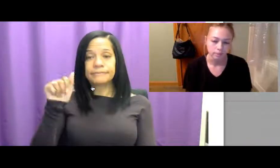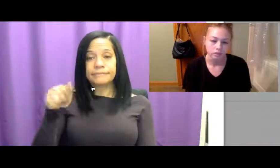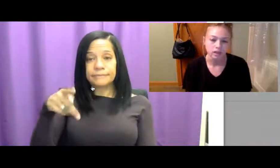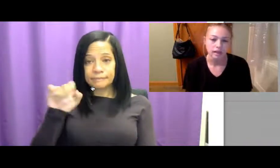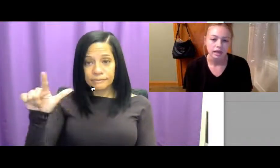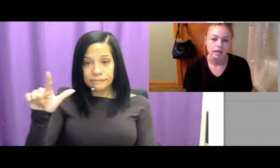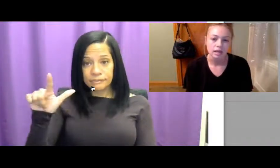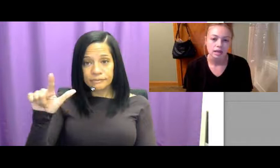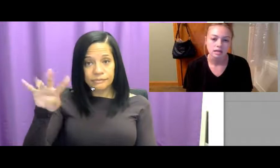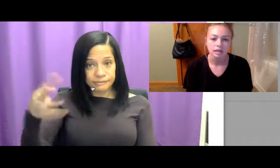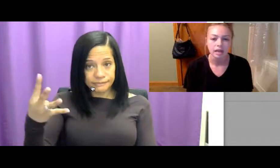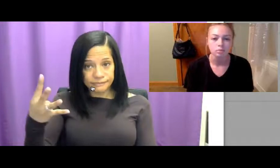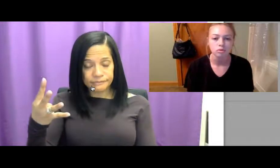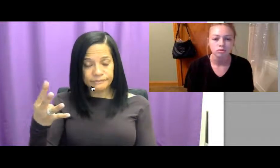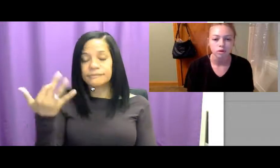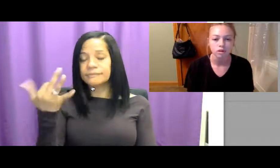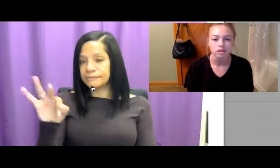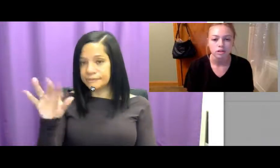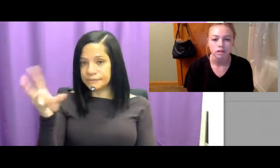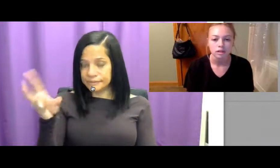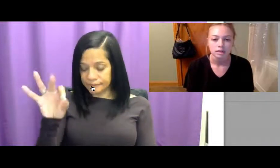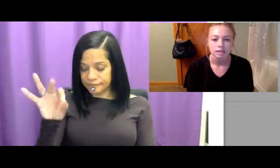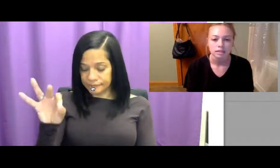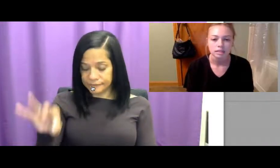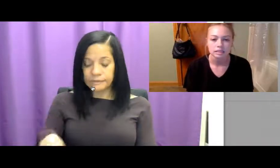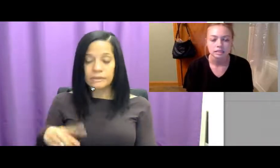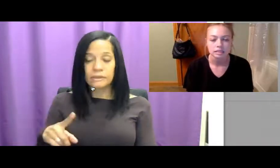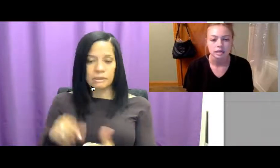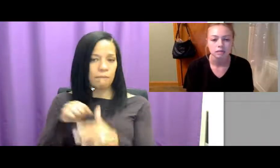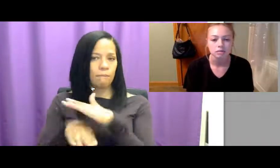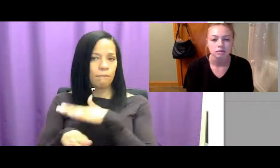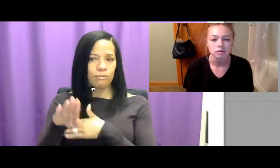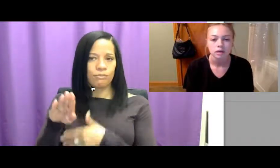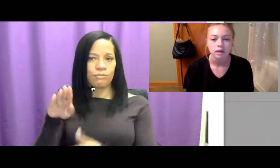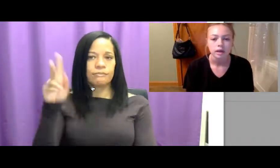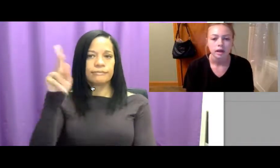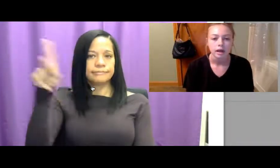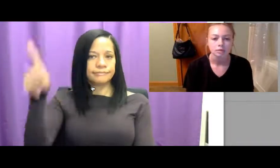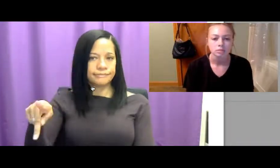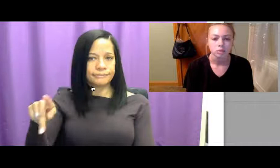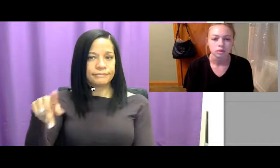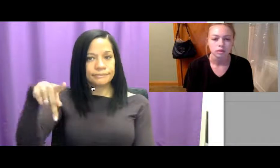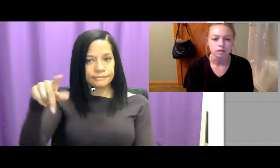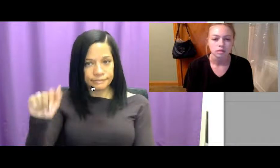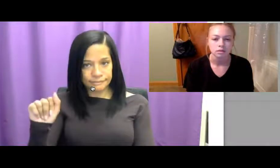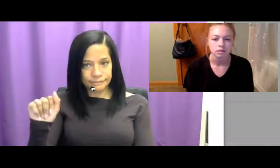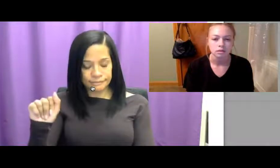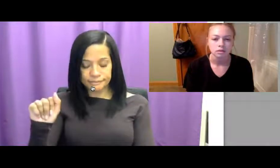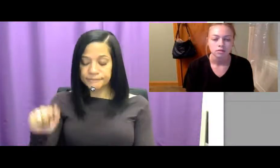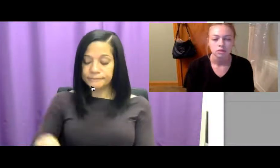My birthday is April 4th, 1969. I was born